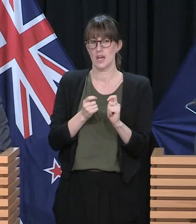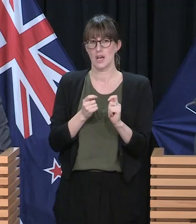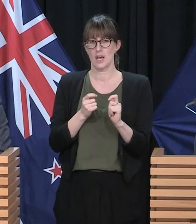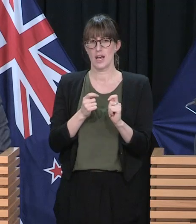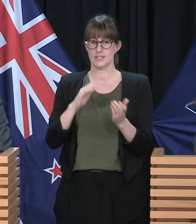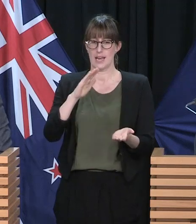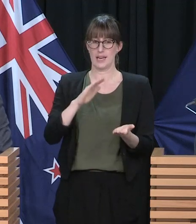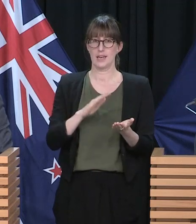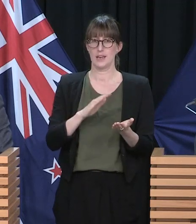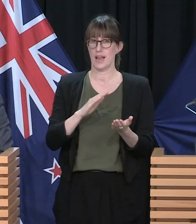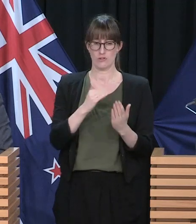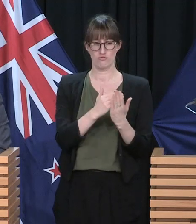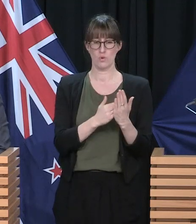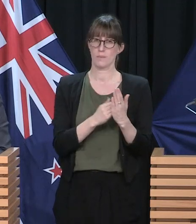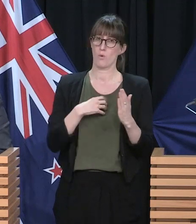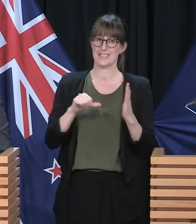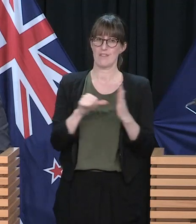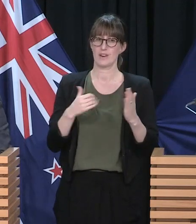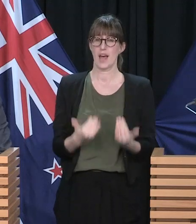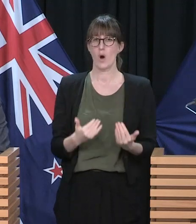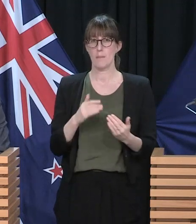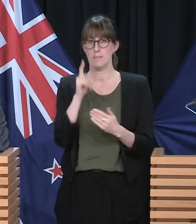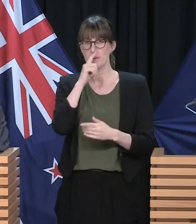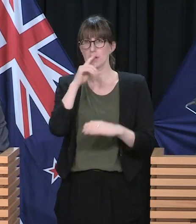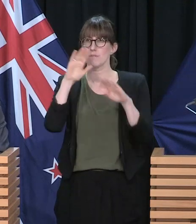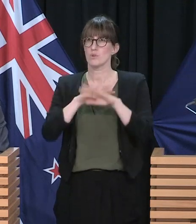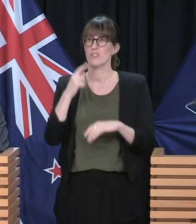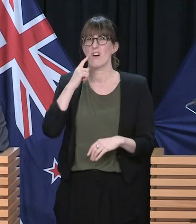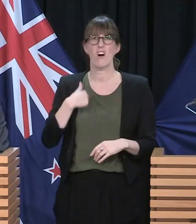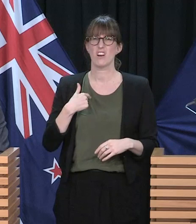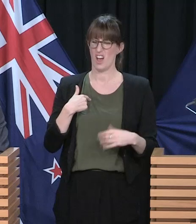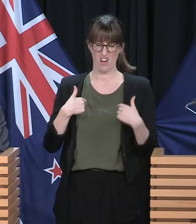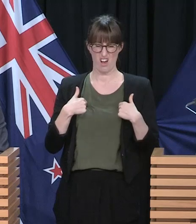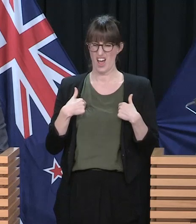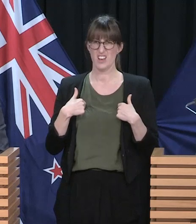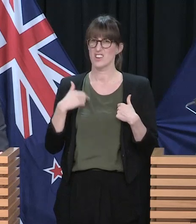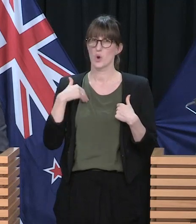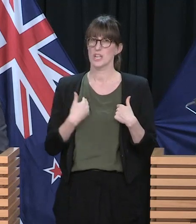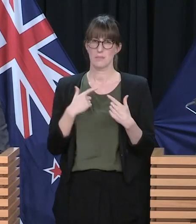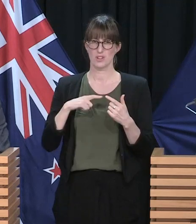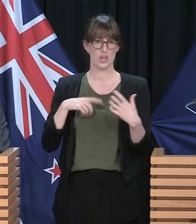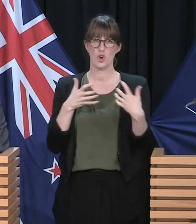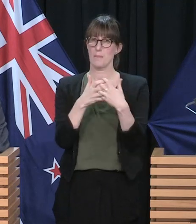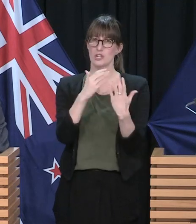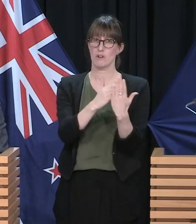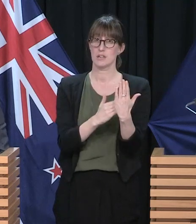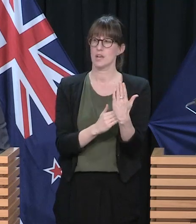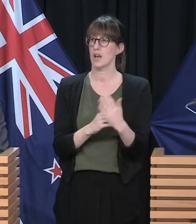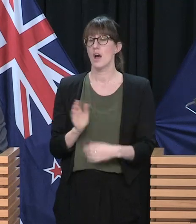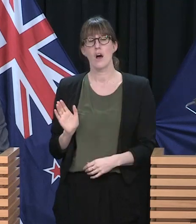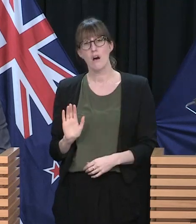confused? Not necessarily. I think that probably hasn't helped. I think there's also, it was the last day of school holidays over the weekend. We do